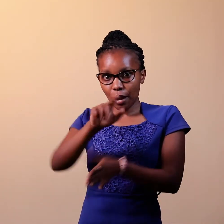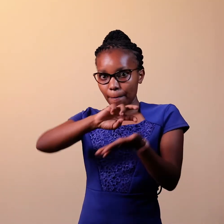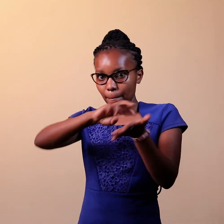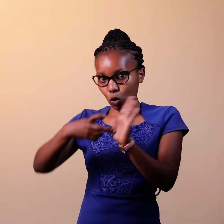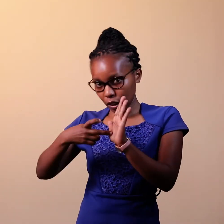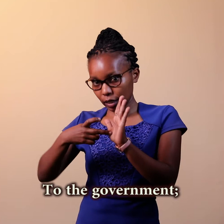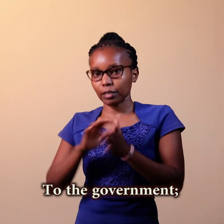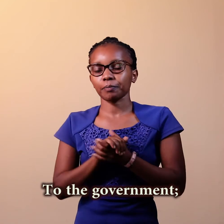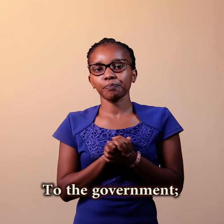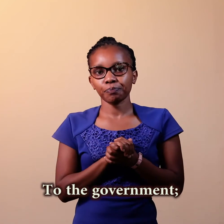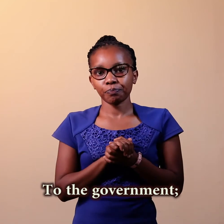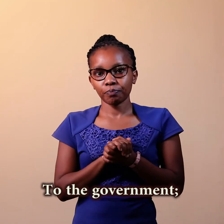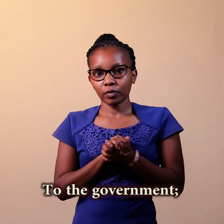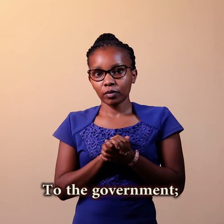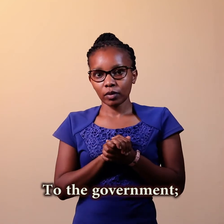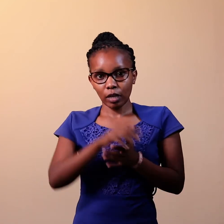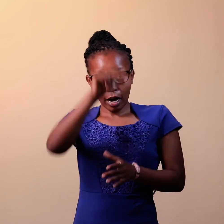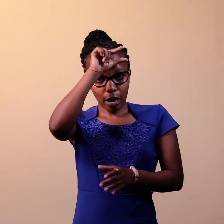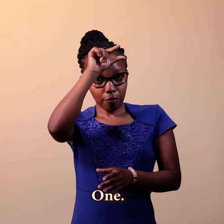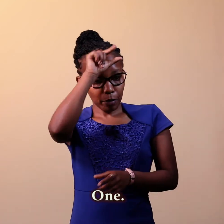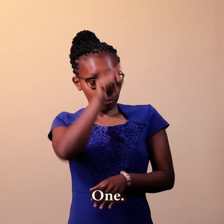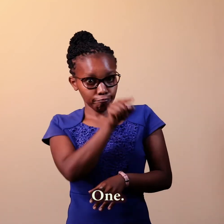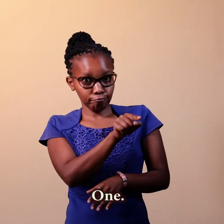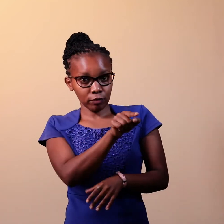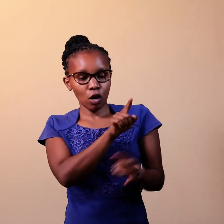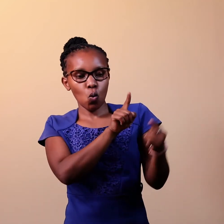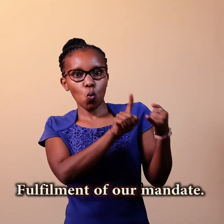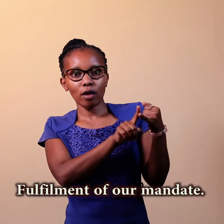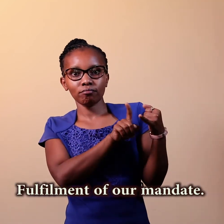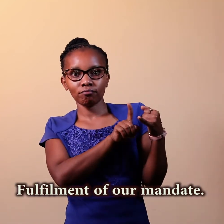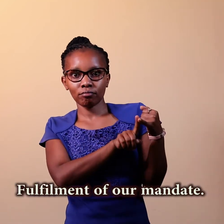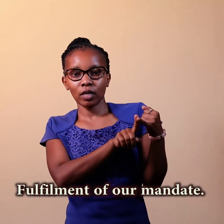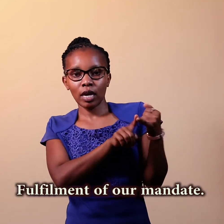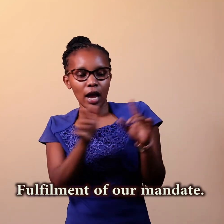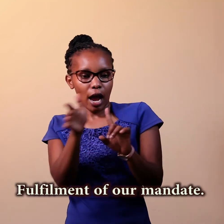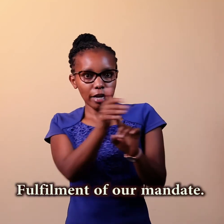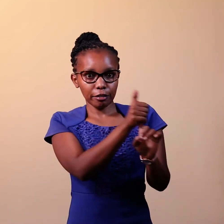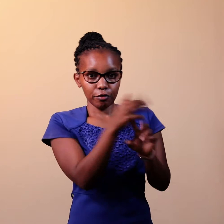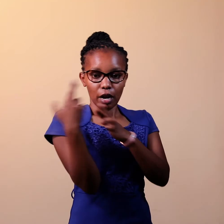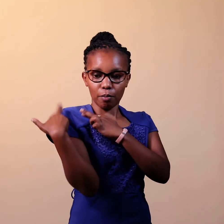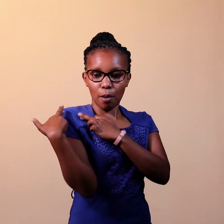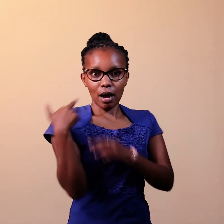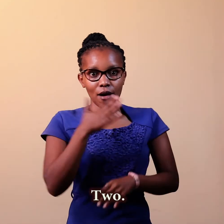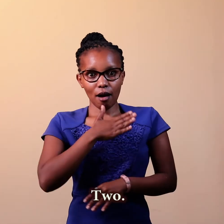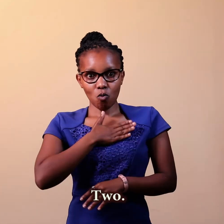To the government, one, fulfillment of our mandate. Two,